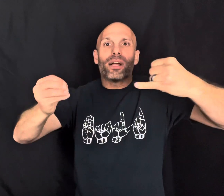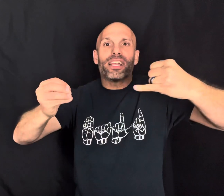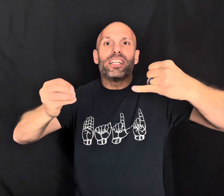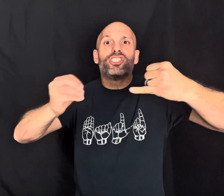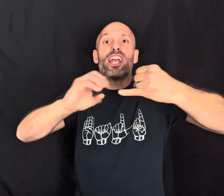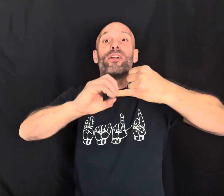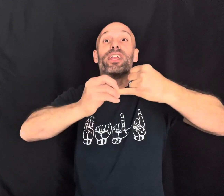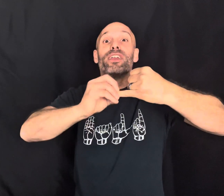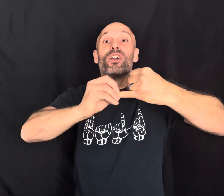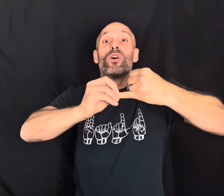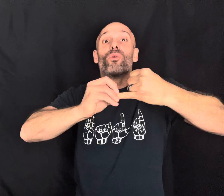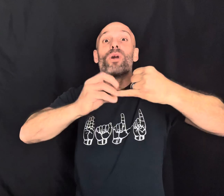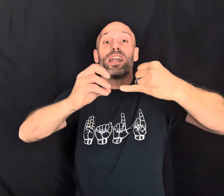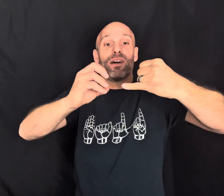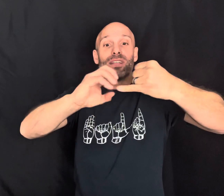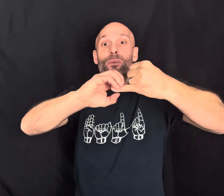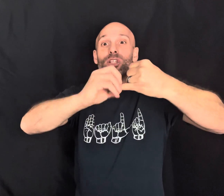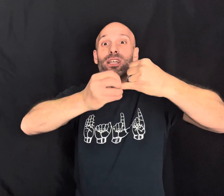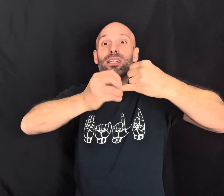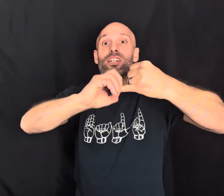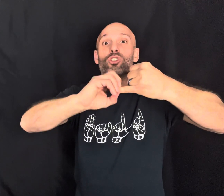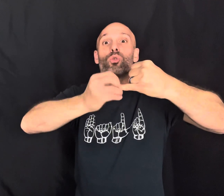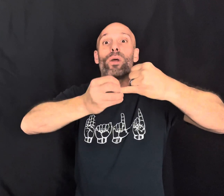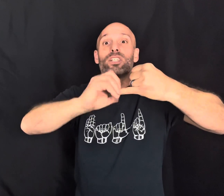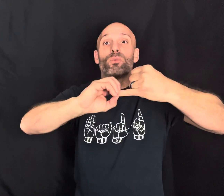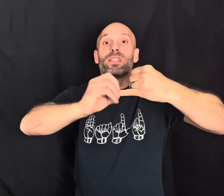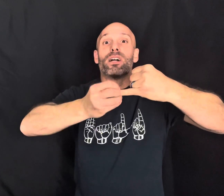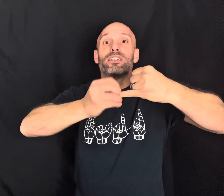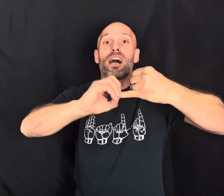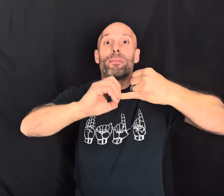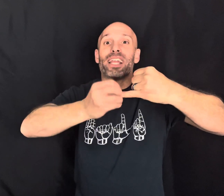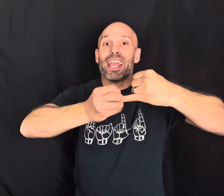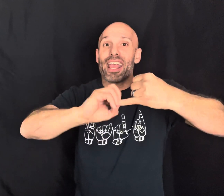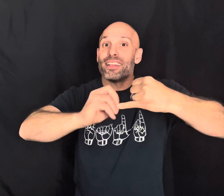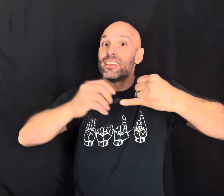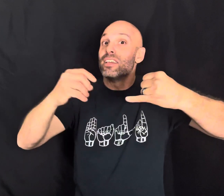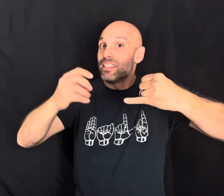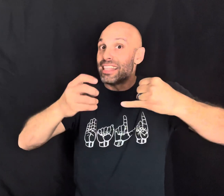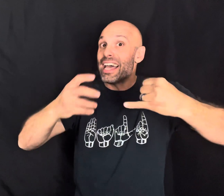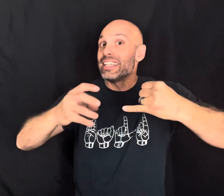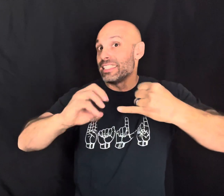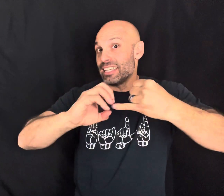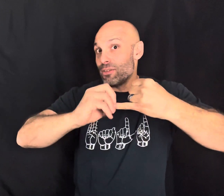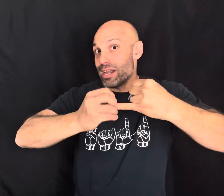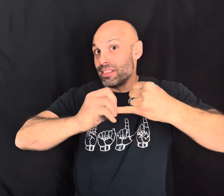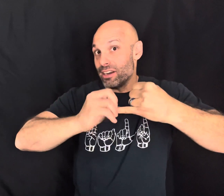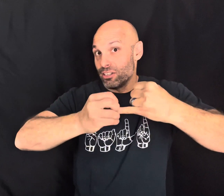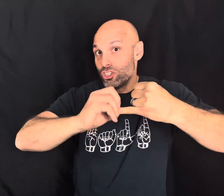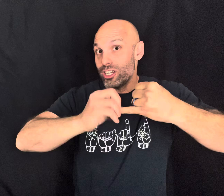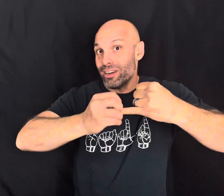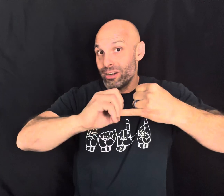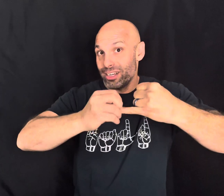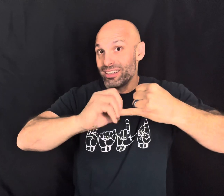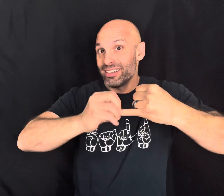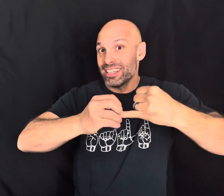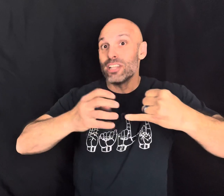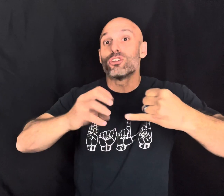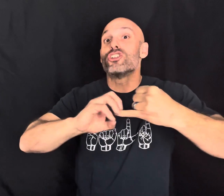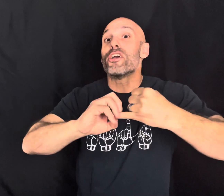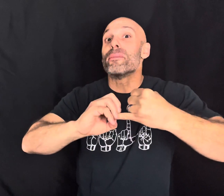plucking a cherry right off of that. We take a little twist with our dominant hand. That is the sign right there, cherry. Okay, so cherry